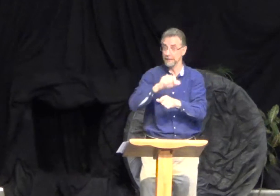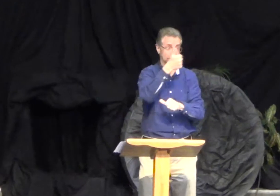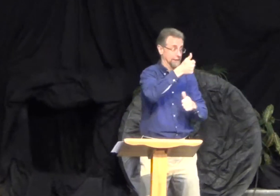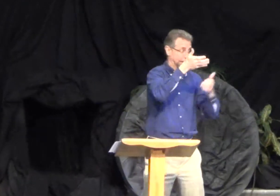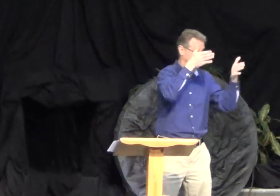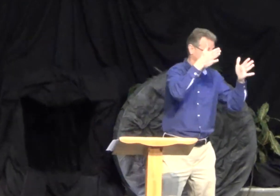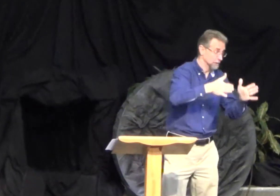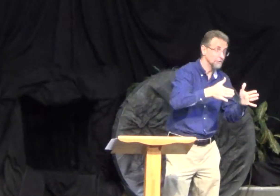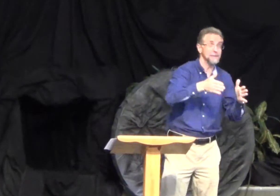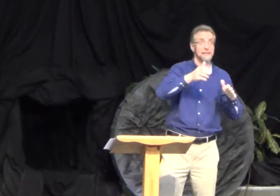He said,